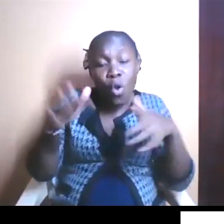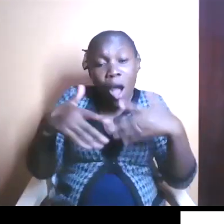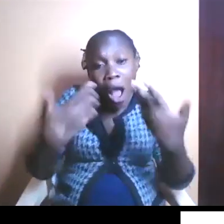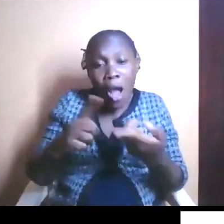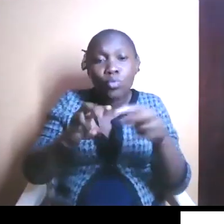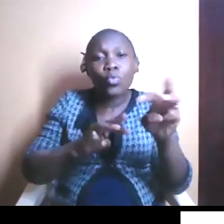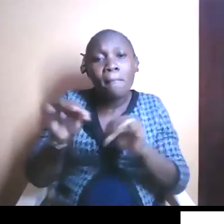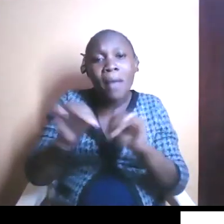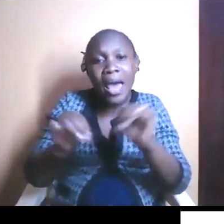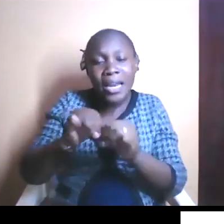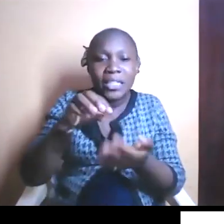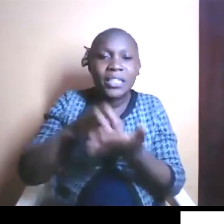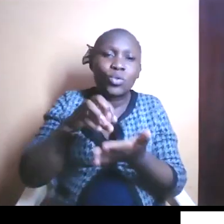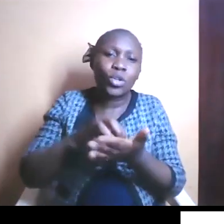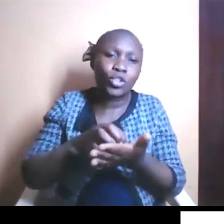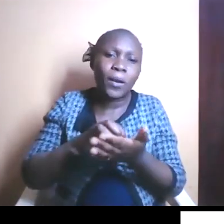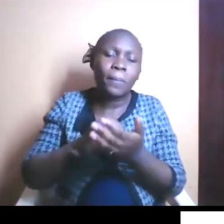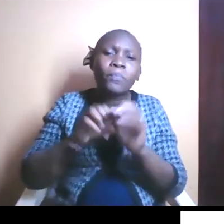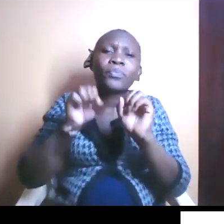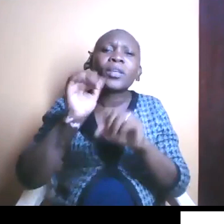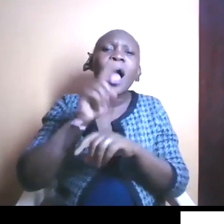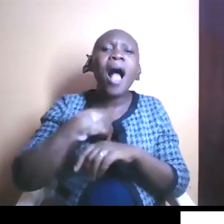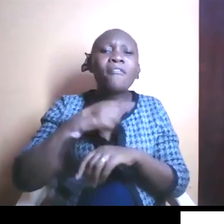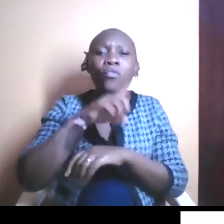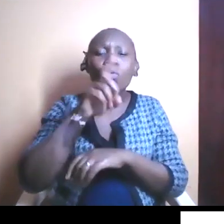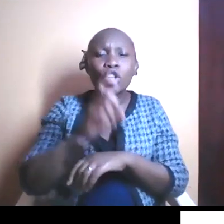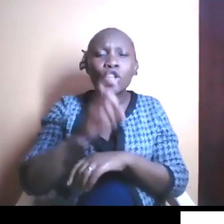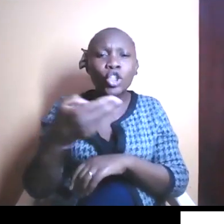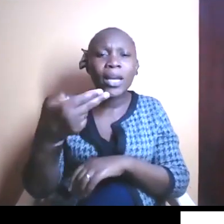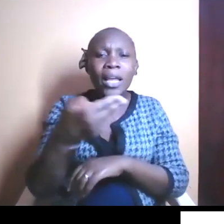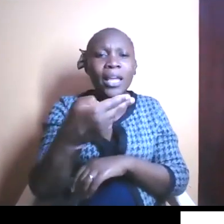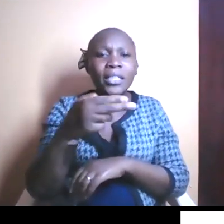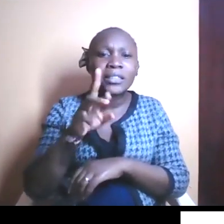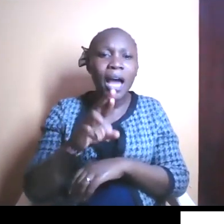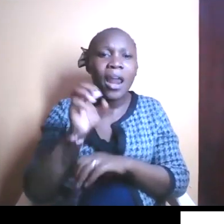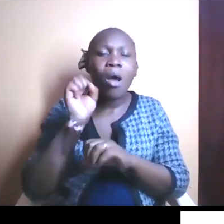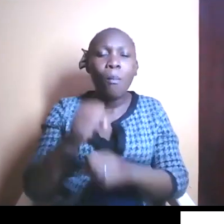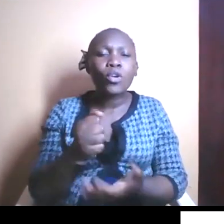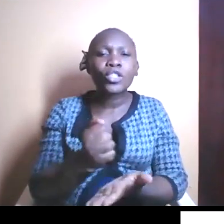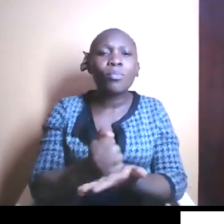forward. Question, how can HR managers help employees to manage workplace toxicity?